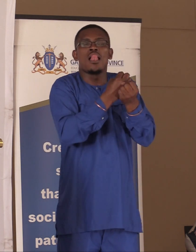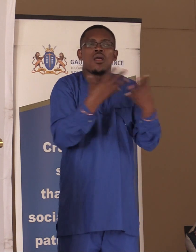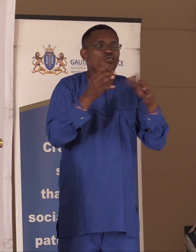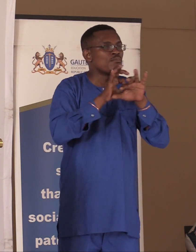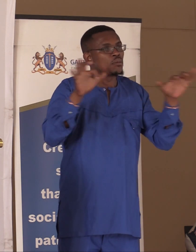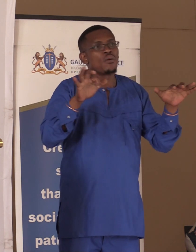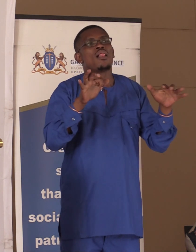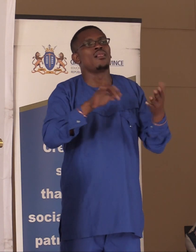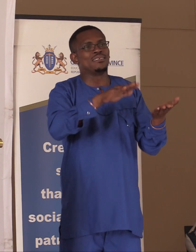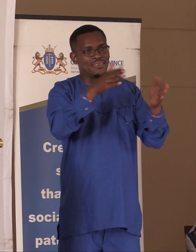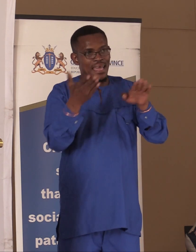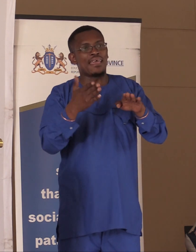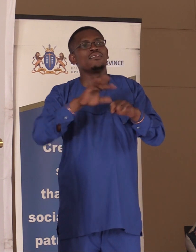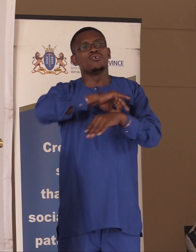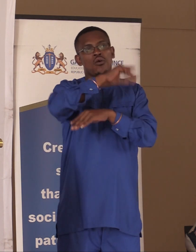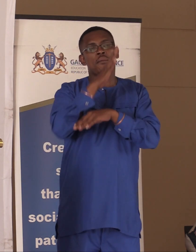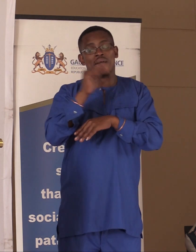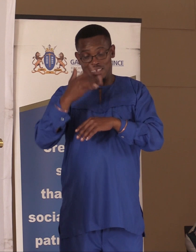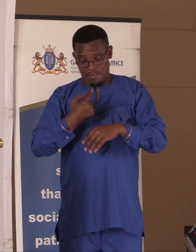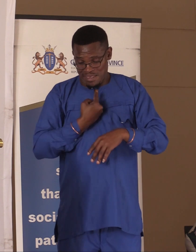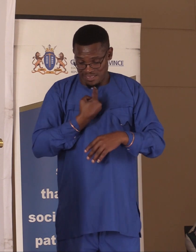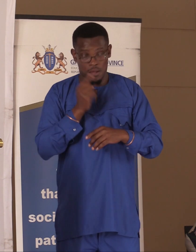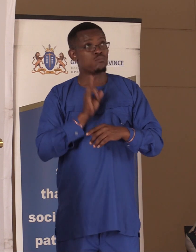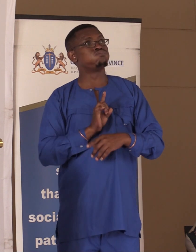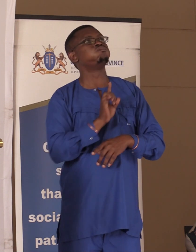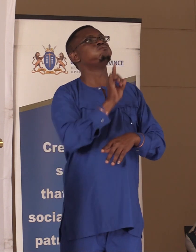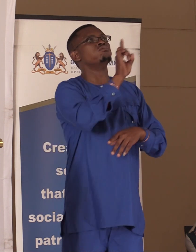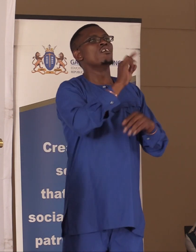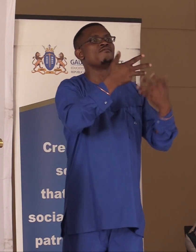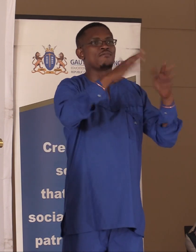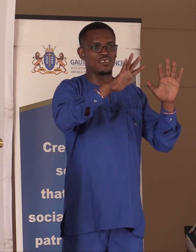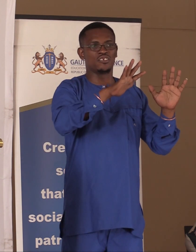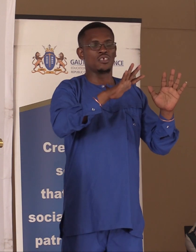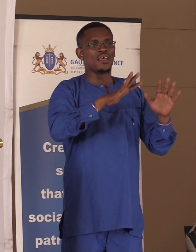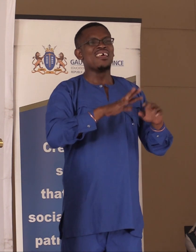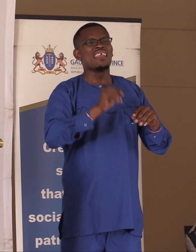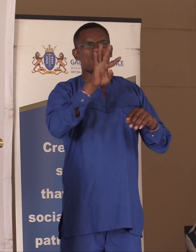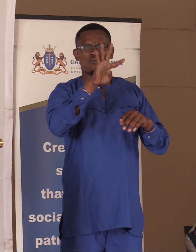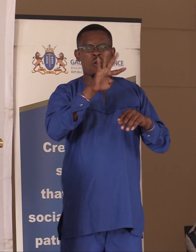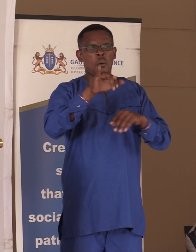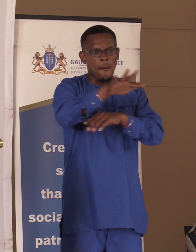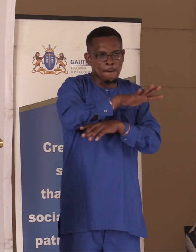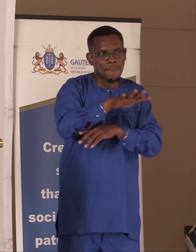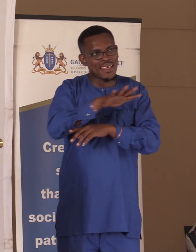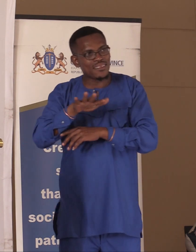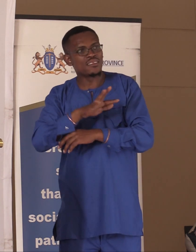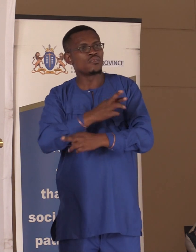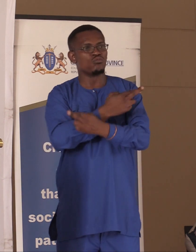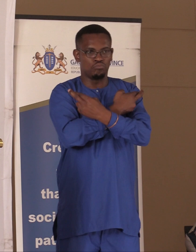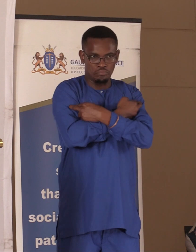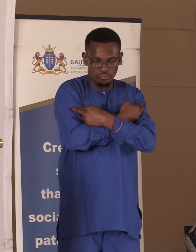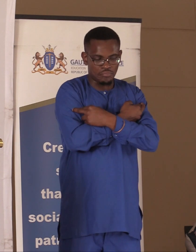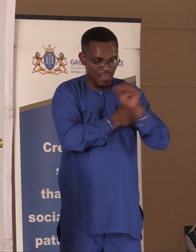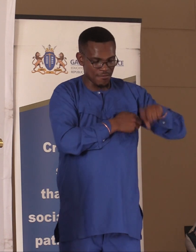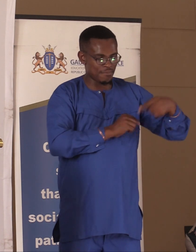Kilimanjaro. But I went. And you can stop. There are four places to summit. I can stop